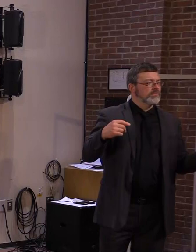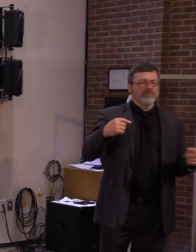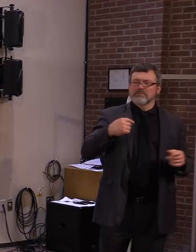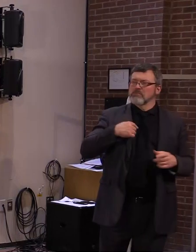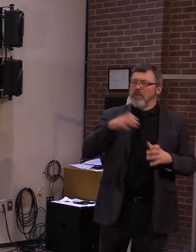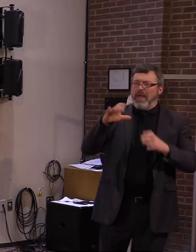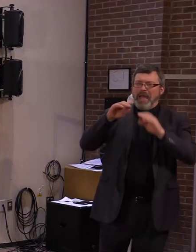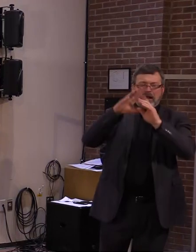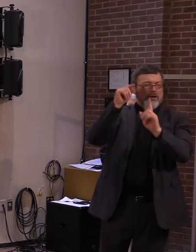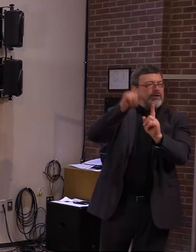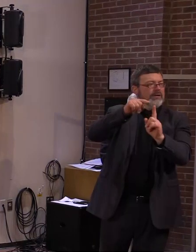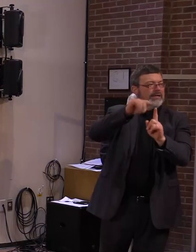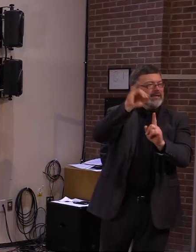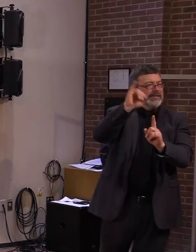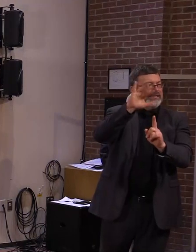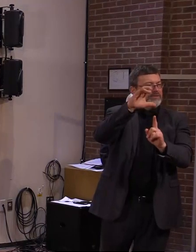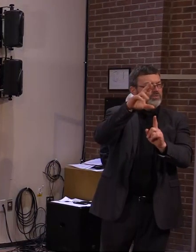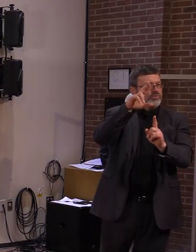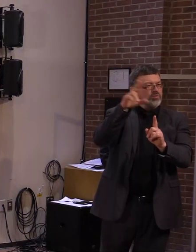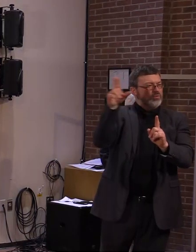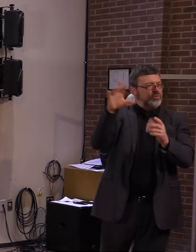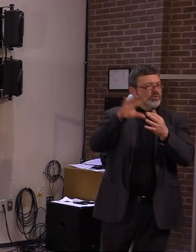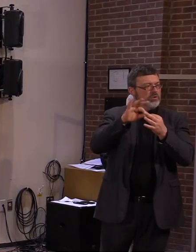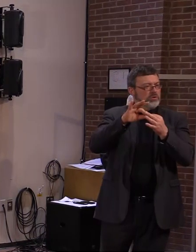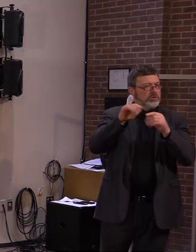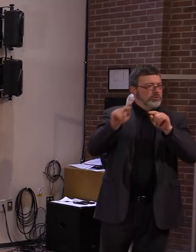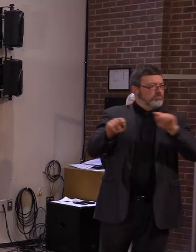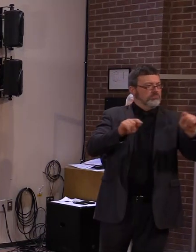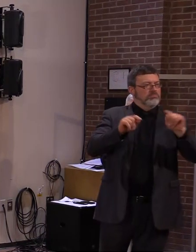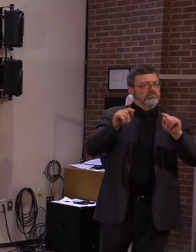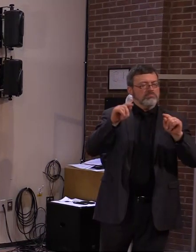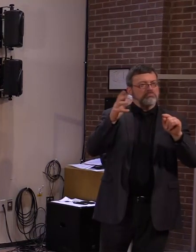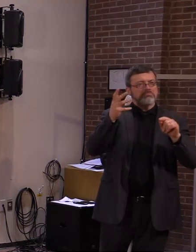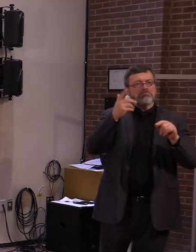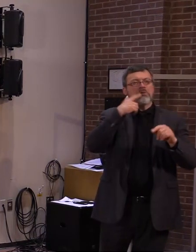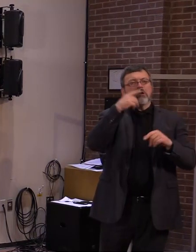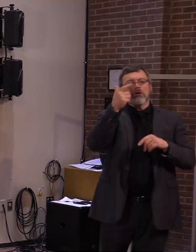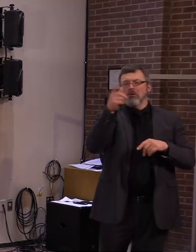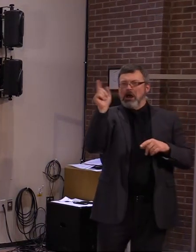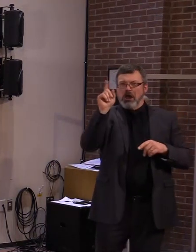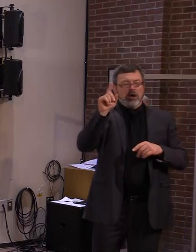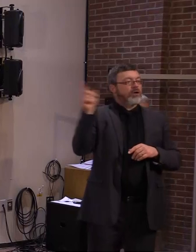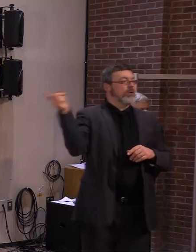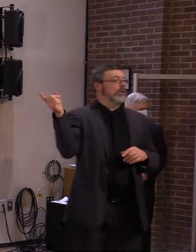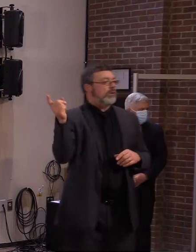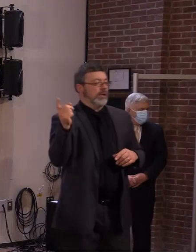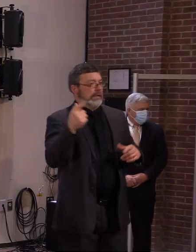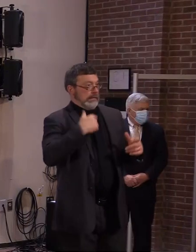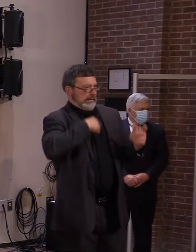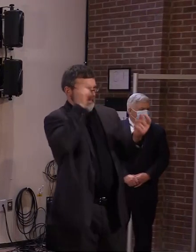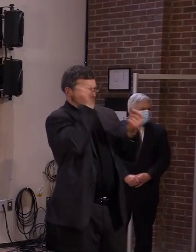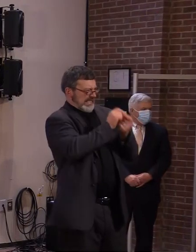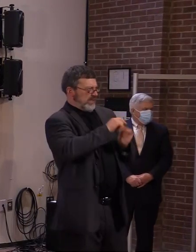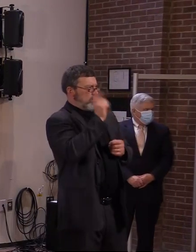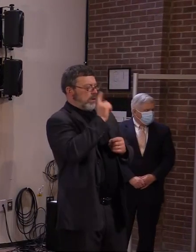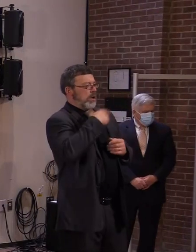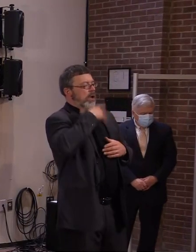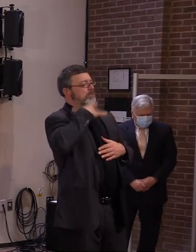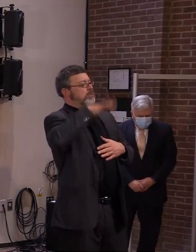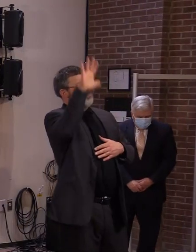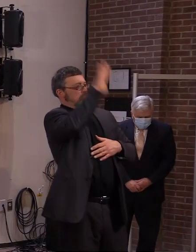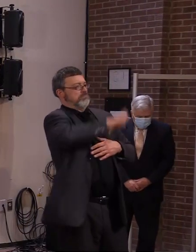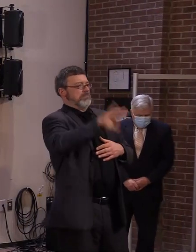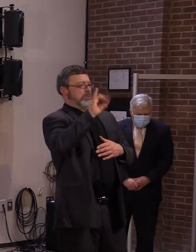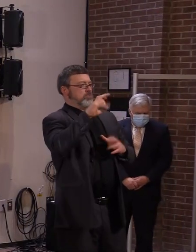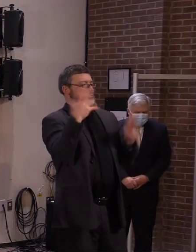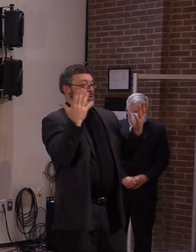general hospitalization? I believe those are general hospital, but I don't have my finger on the pulse of those 2. Then I guess my other question